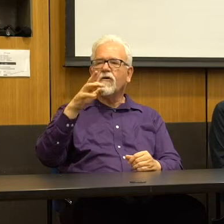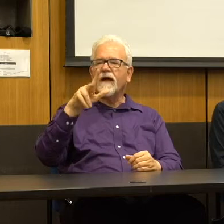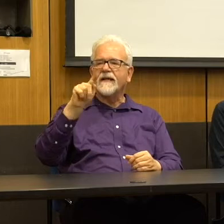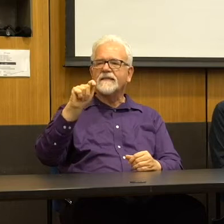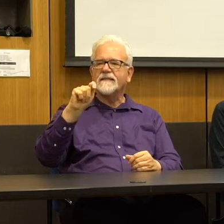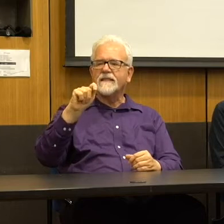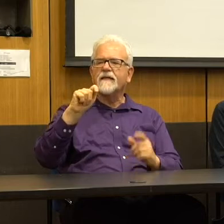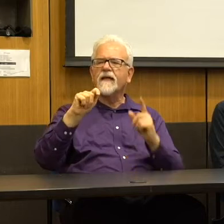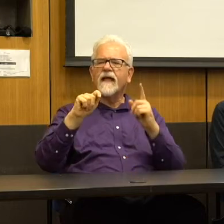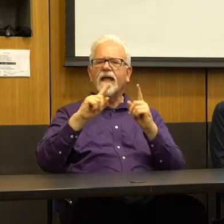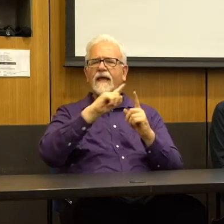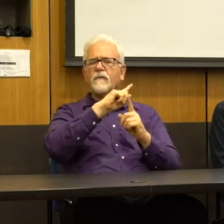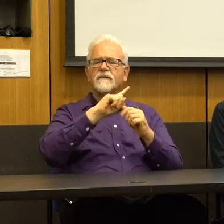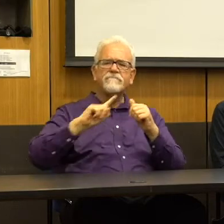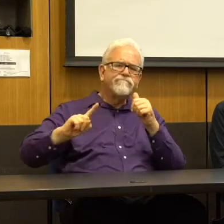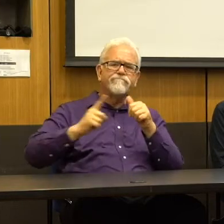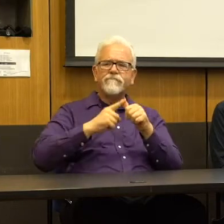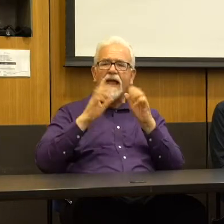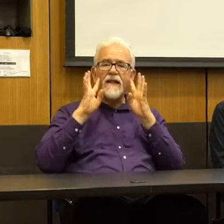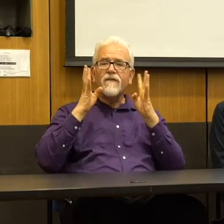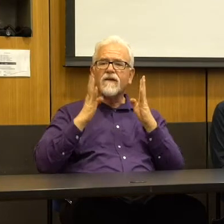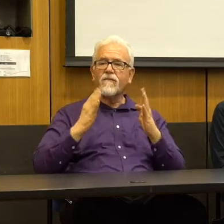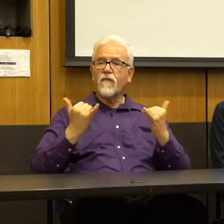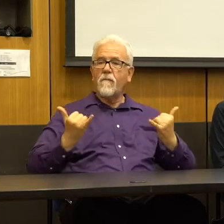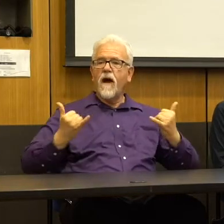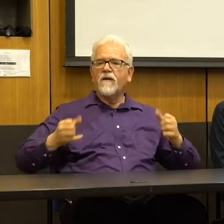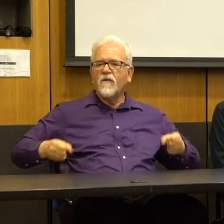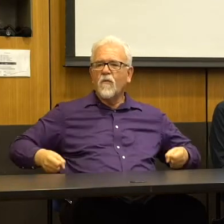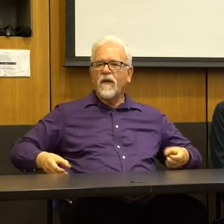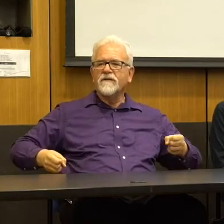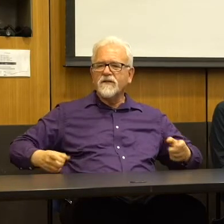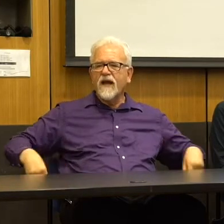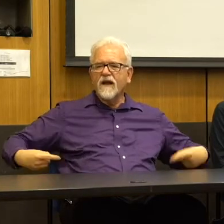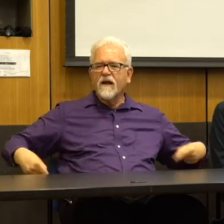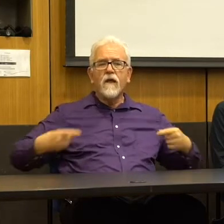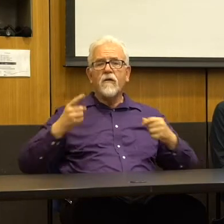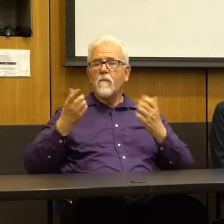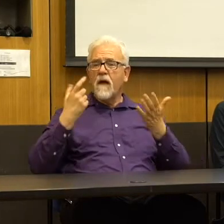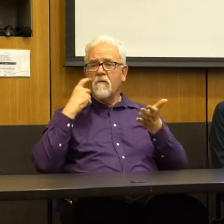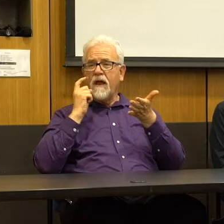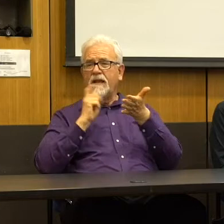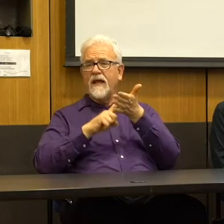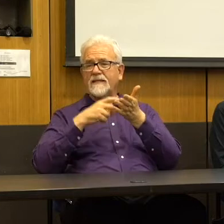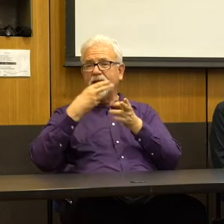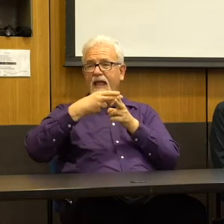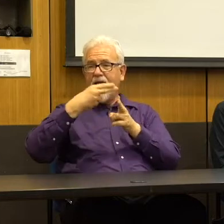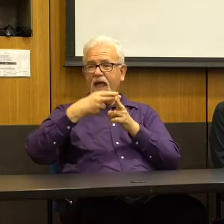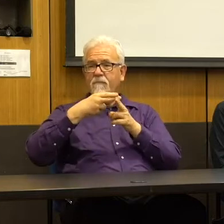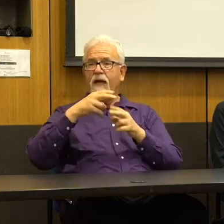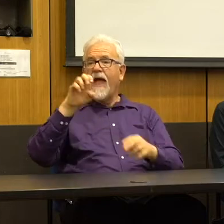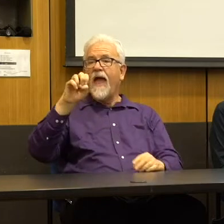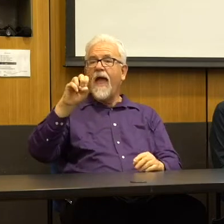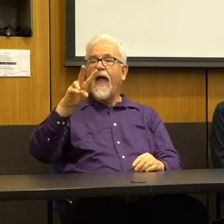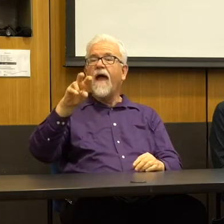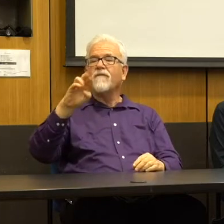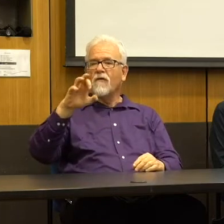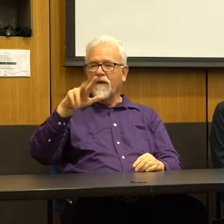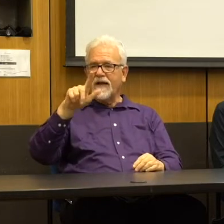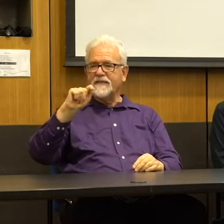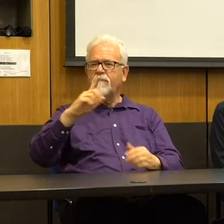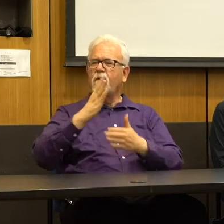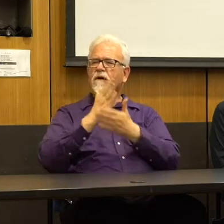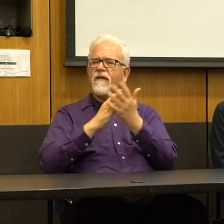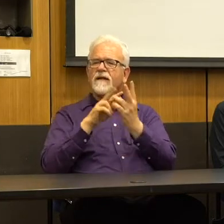the initial inventor for the modern wheelchair. And you may recognize the name because Everest was part of that